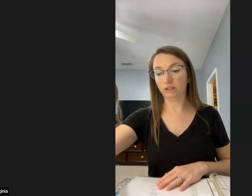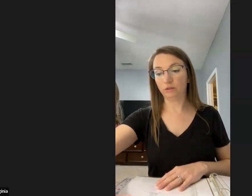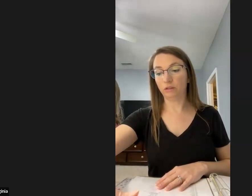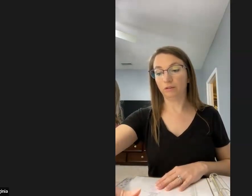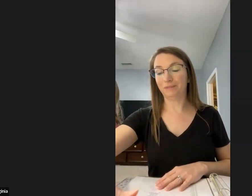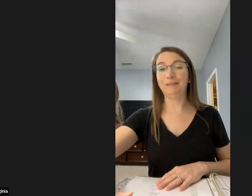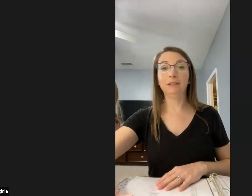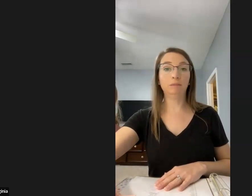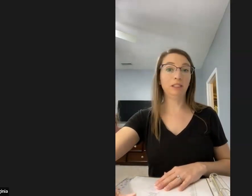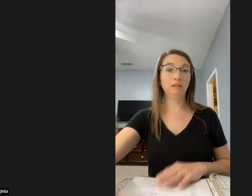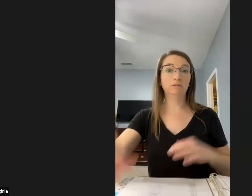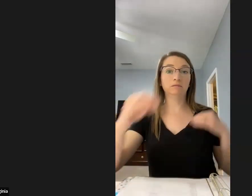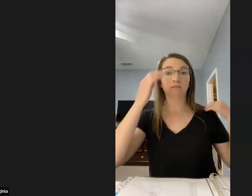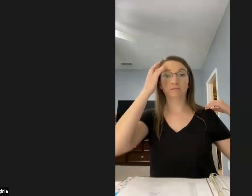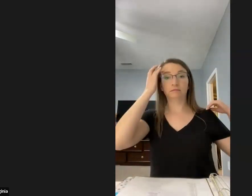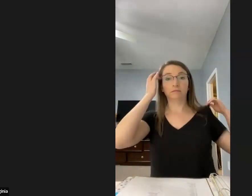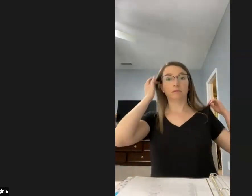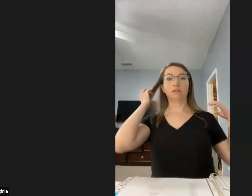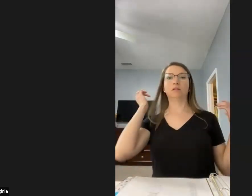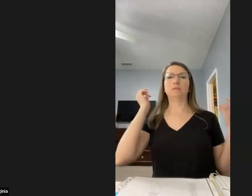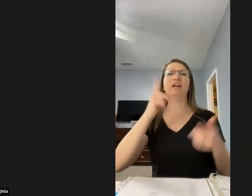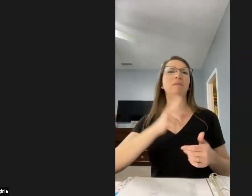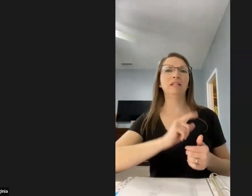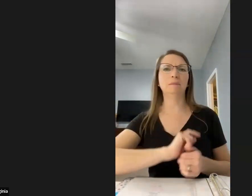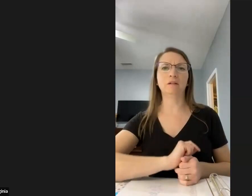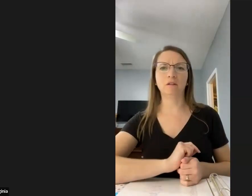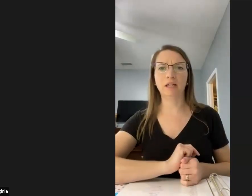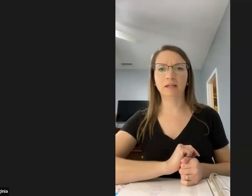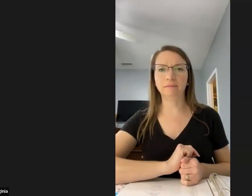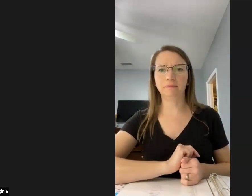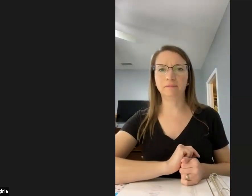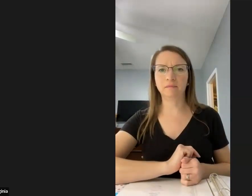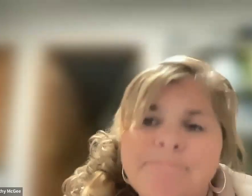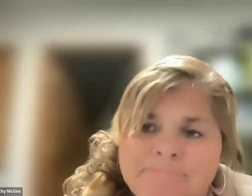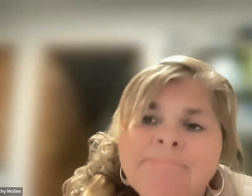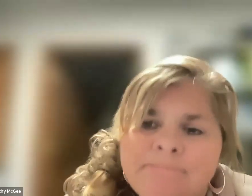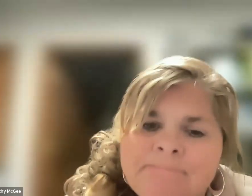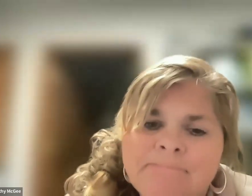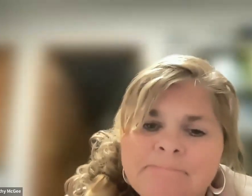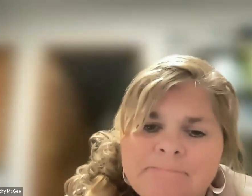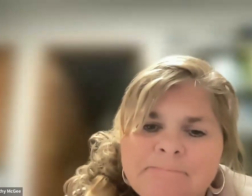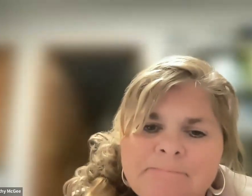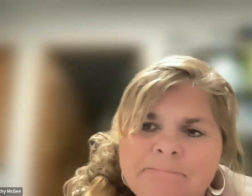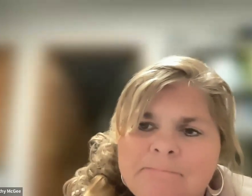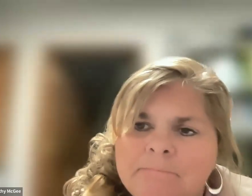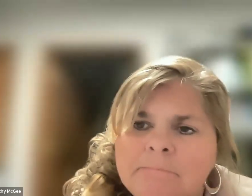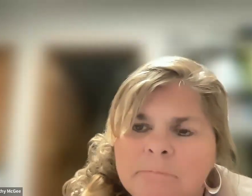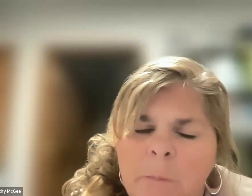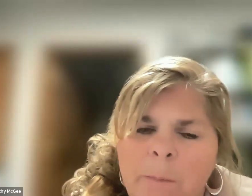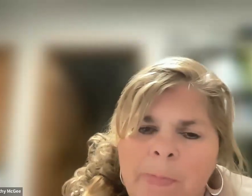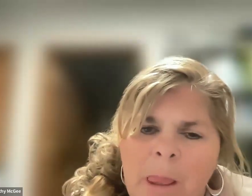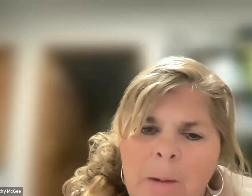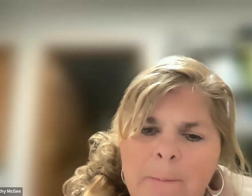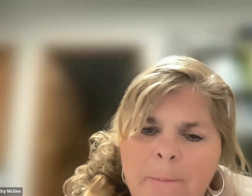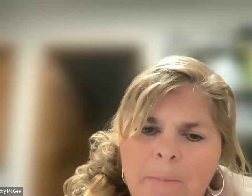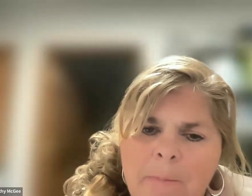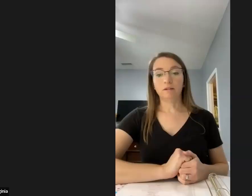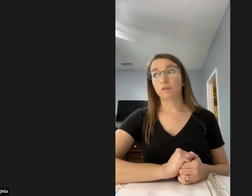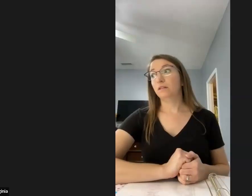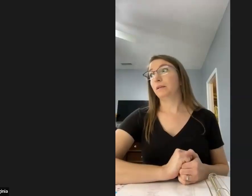to email me. You have my email, right? Mhm. Okay. All right. Well, I